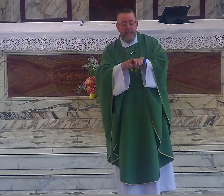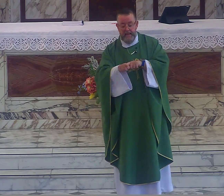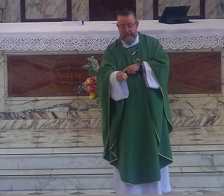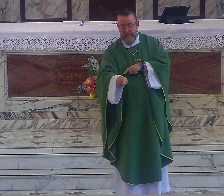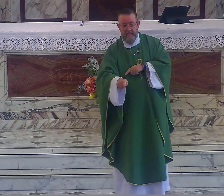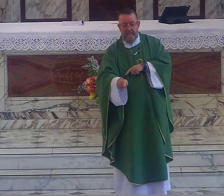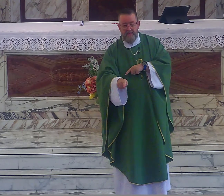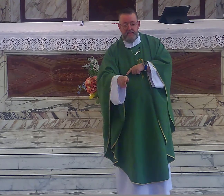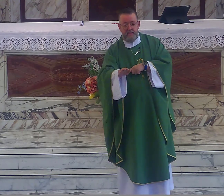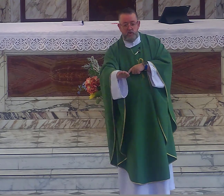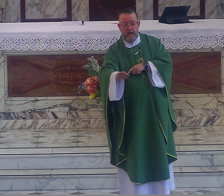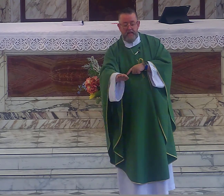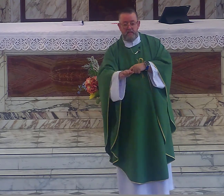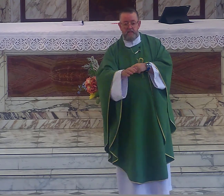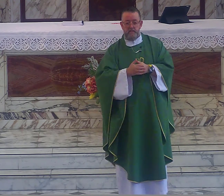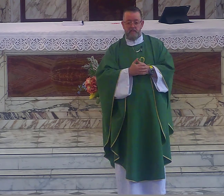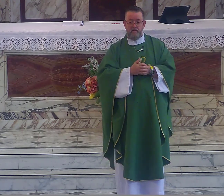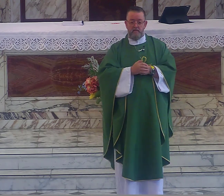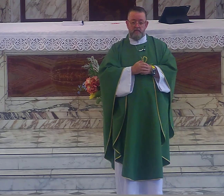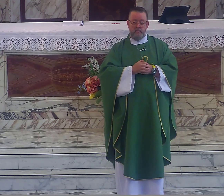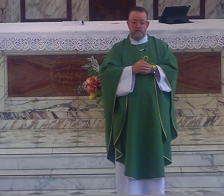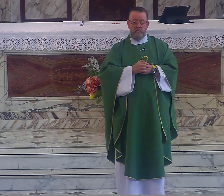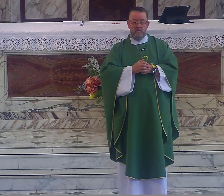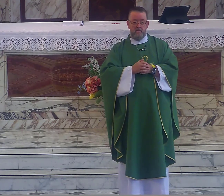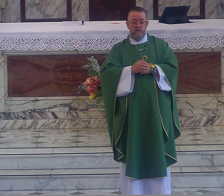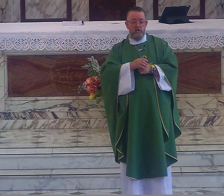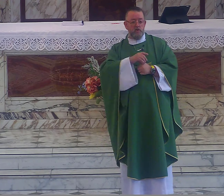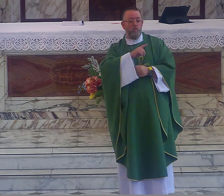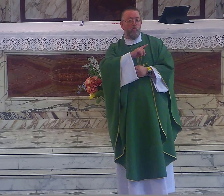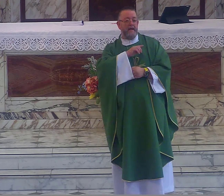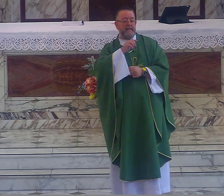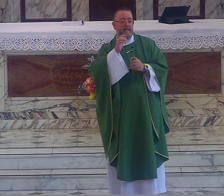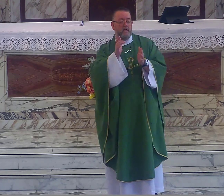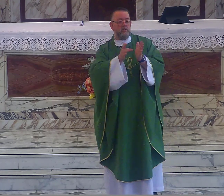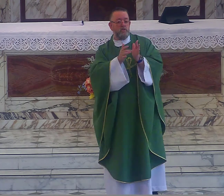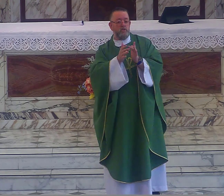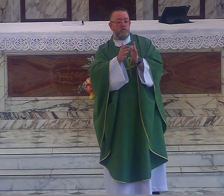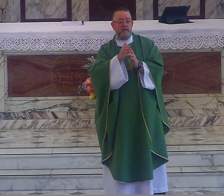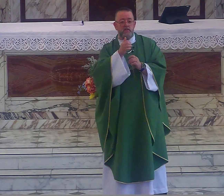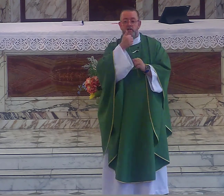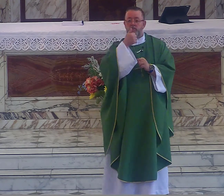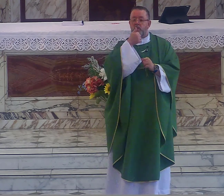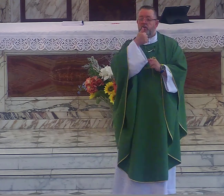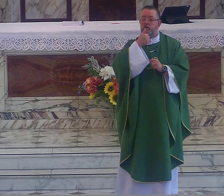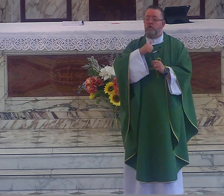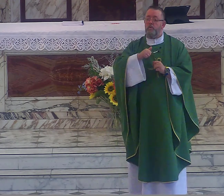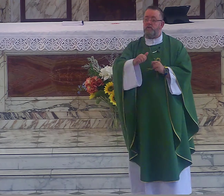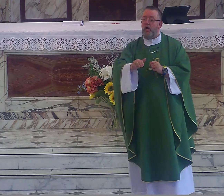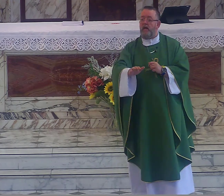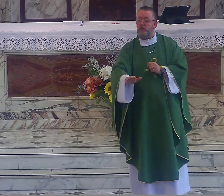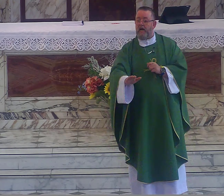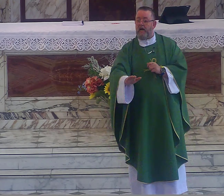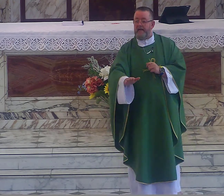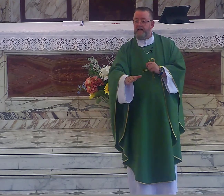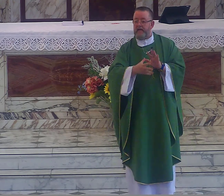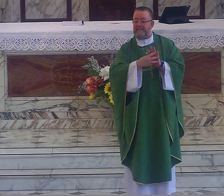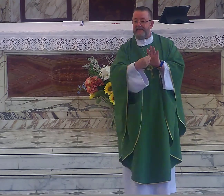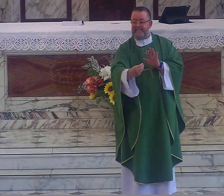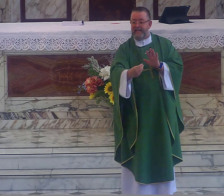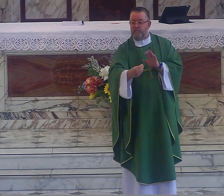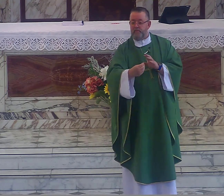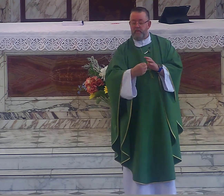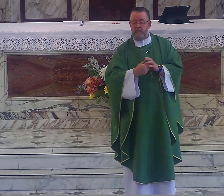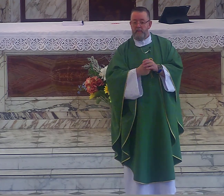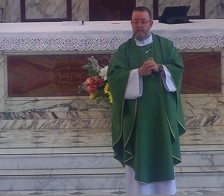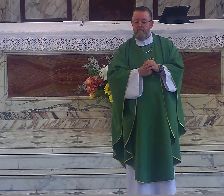become like this child. So why does Jesus use a child as